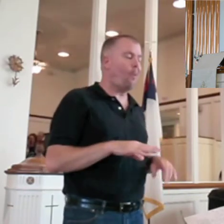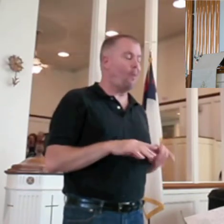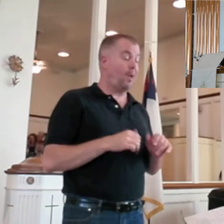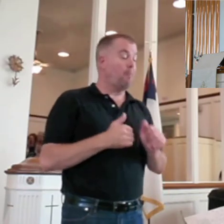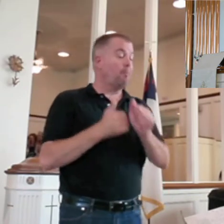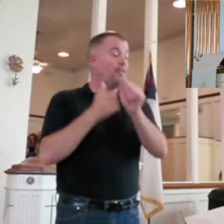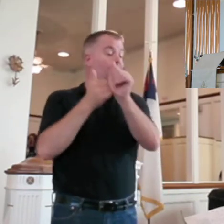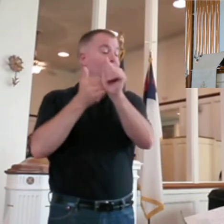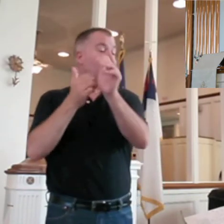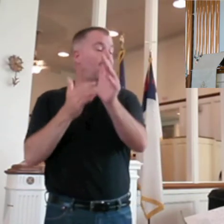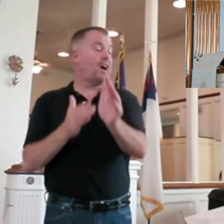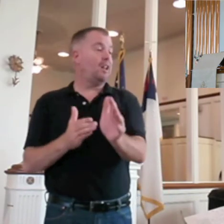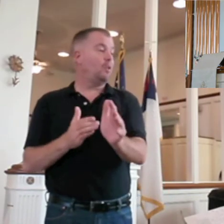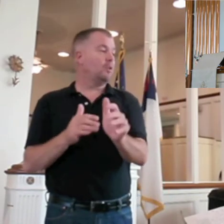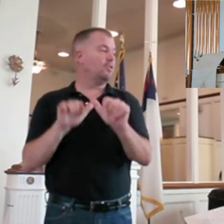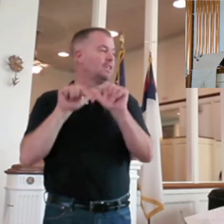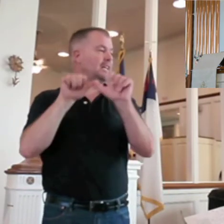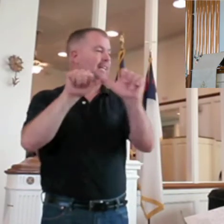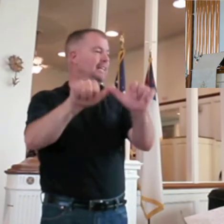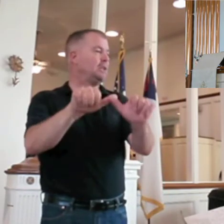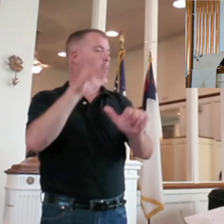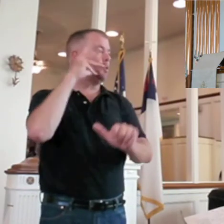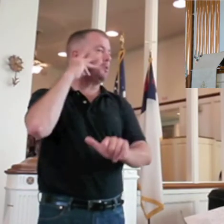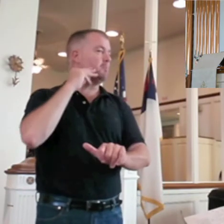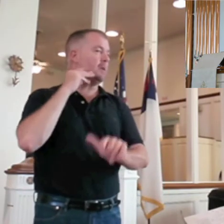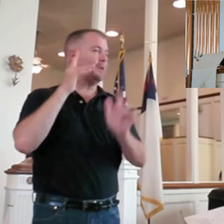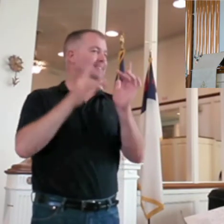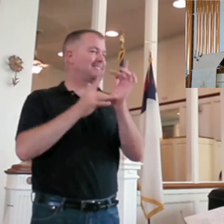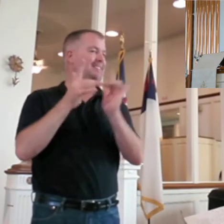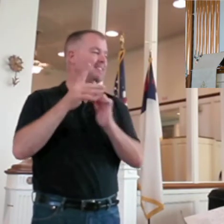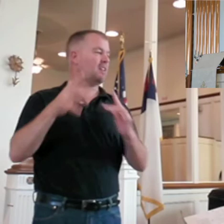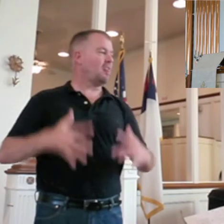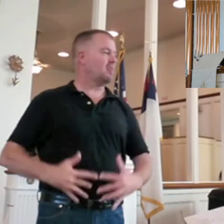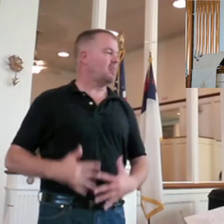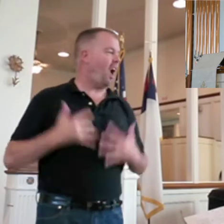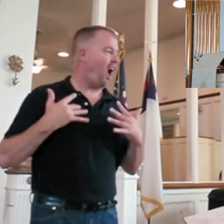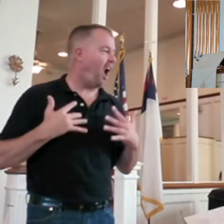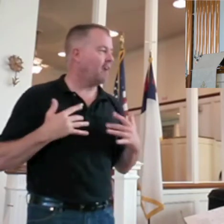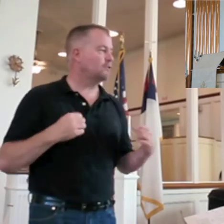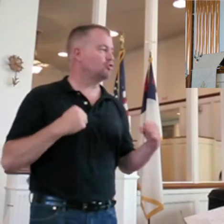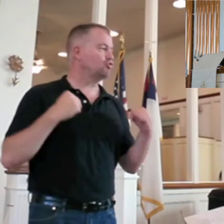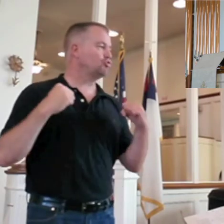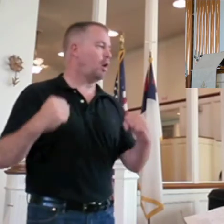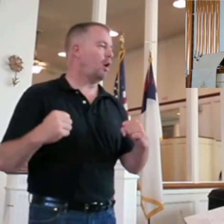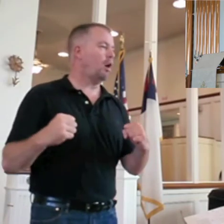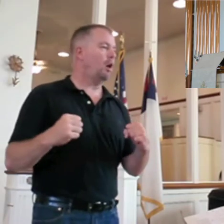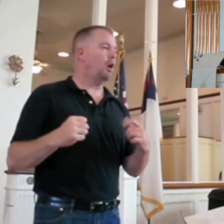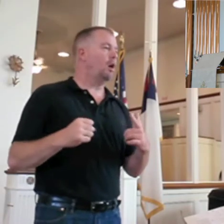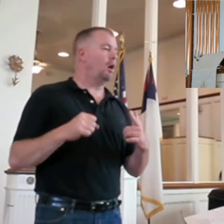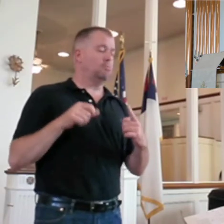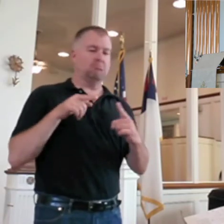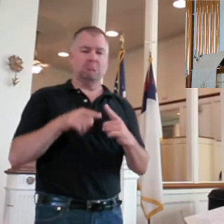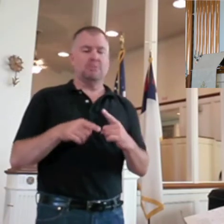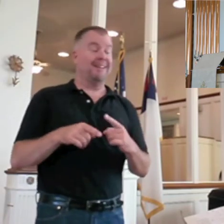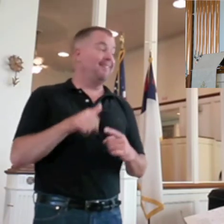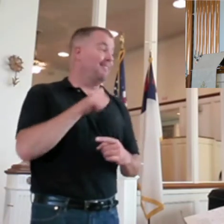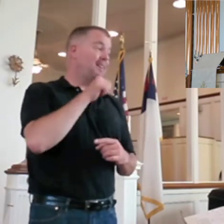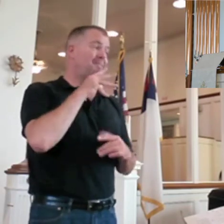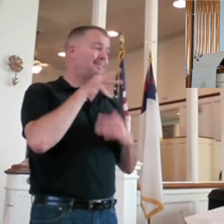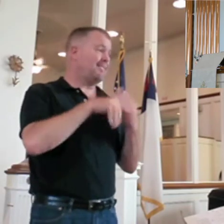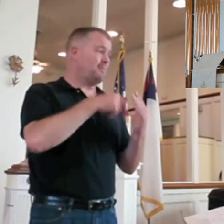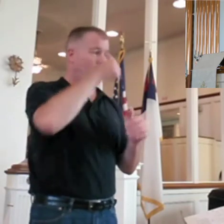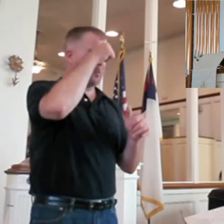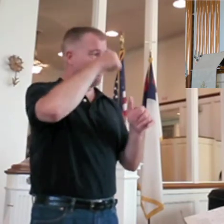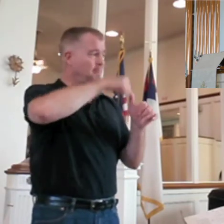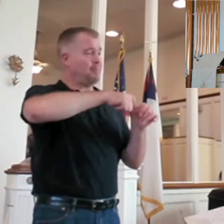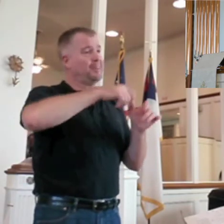Jesus continued to experience Jesus alive and strong and with them. I'm